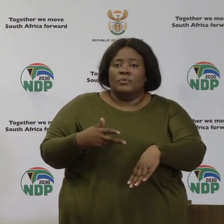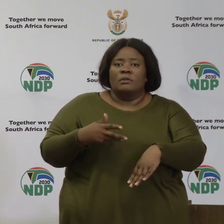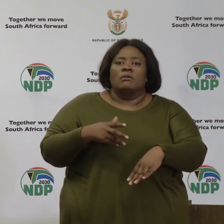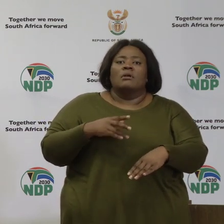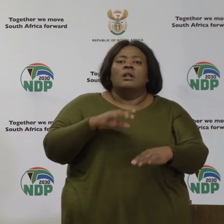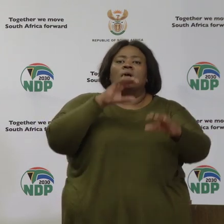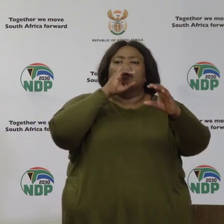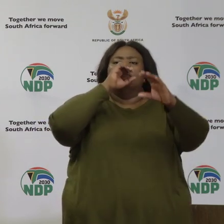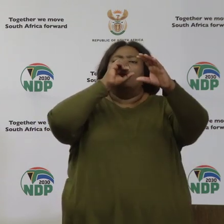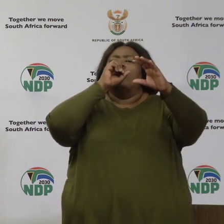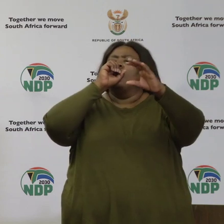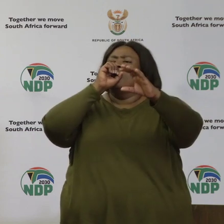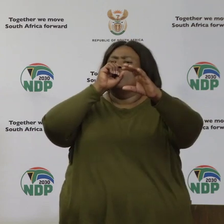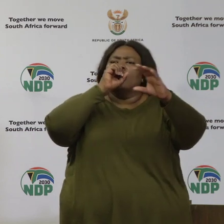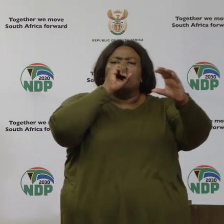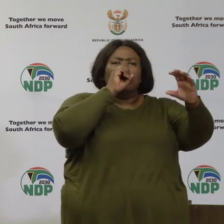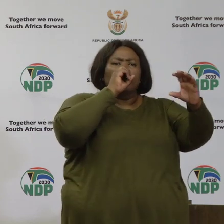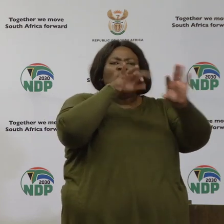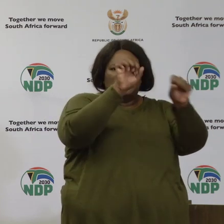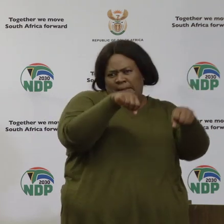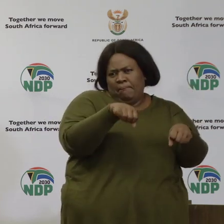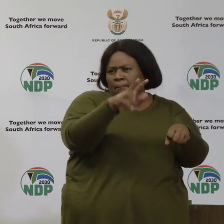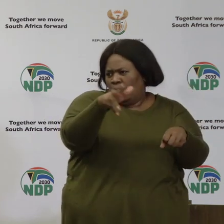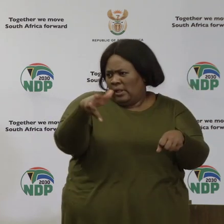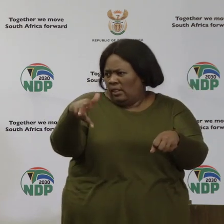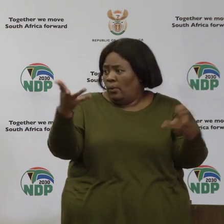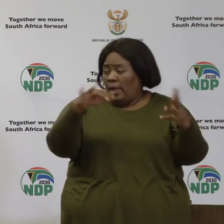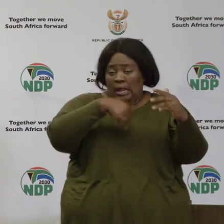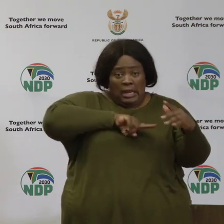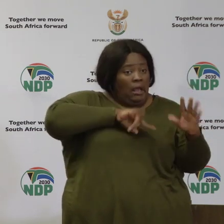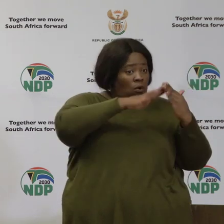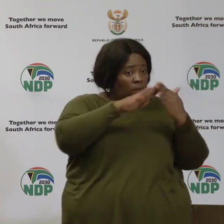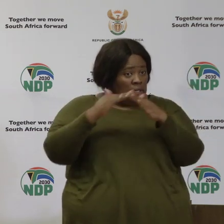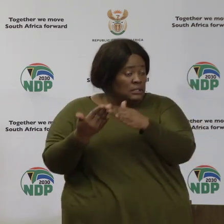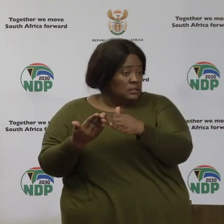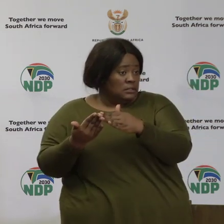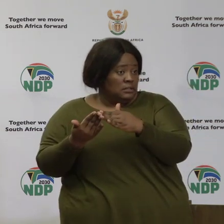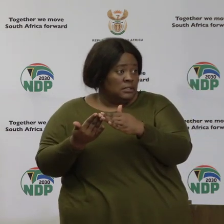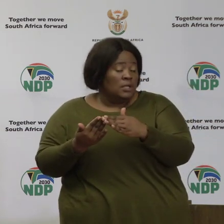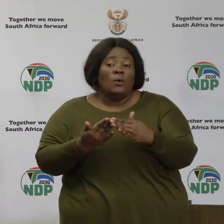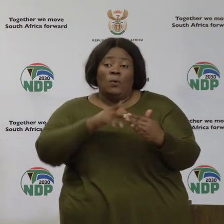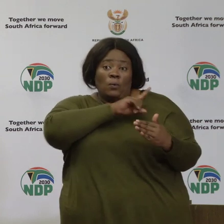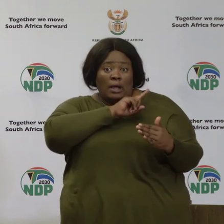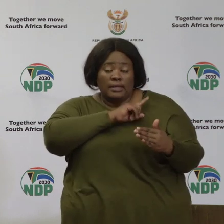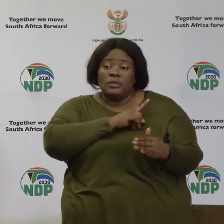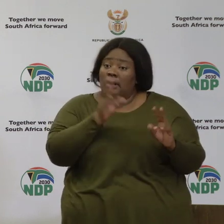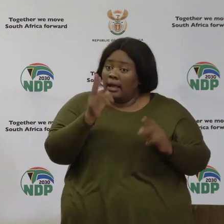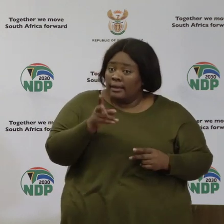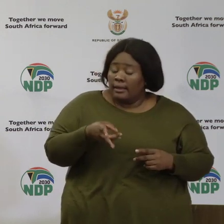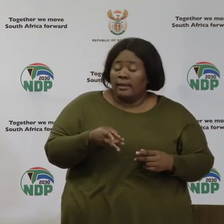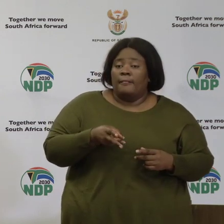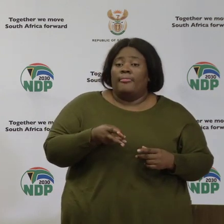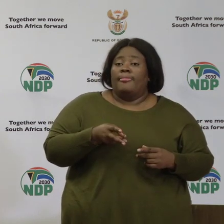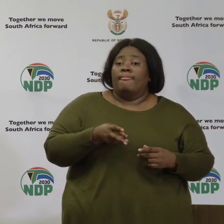loud-hailing system in our communities, so that, again, we should not